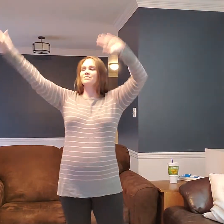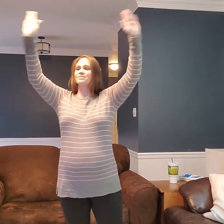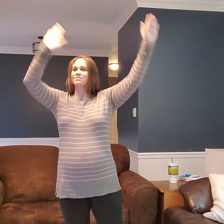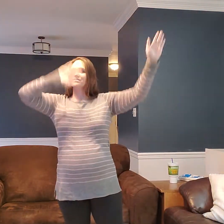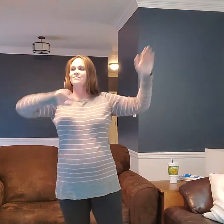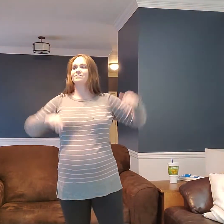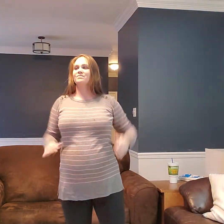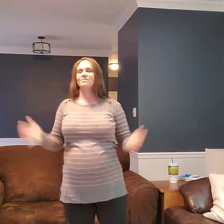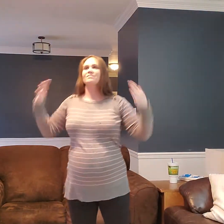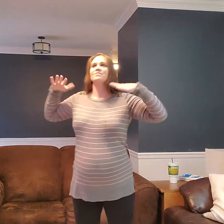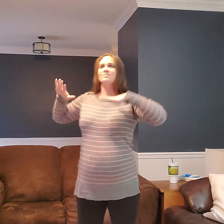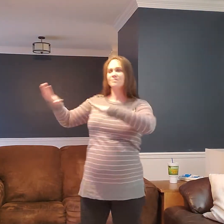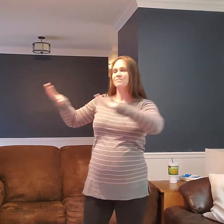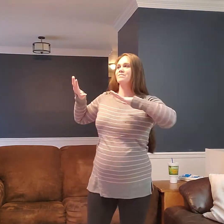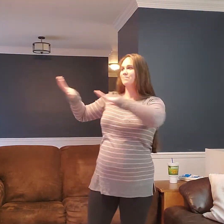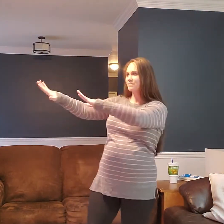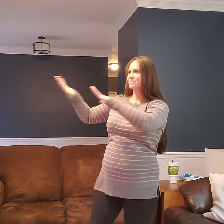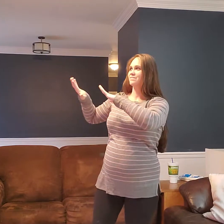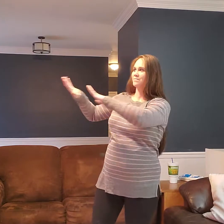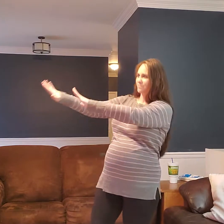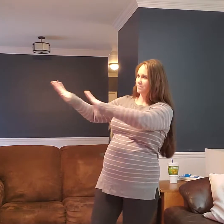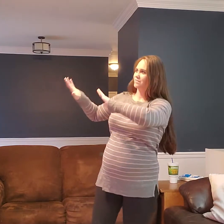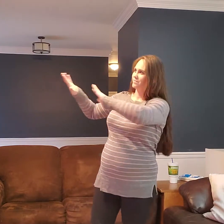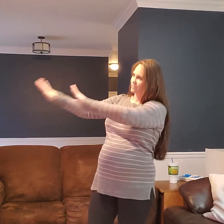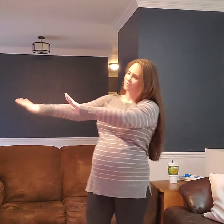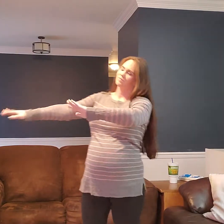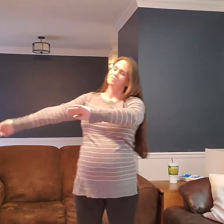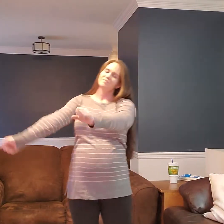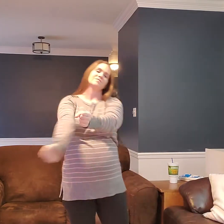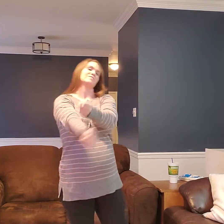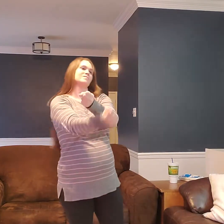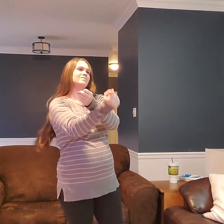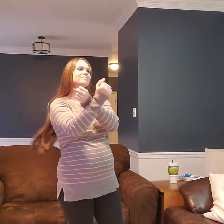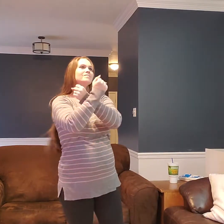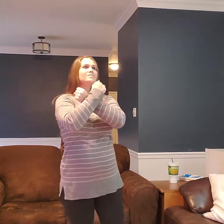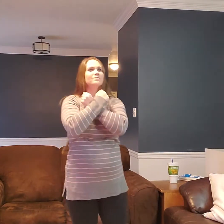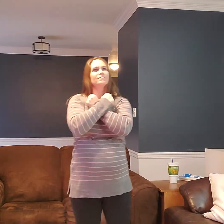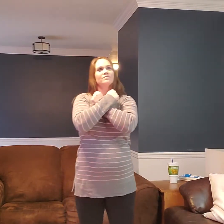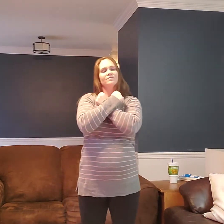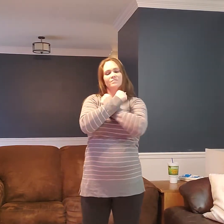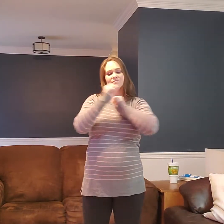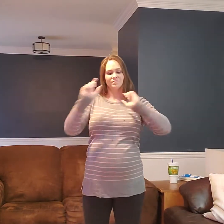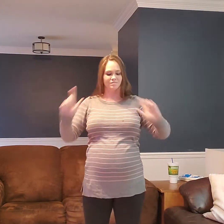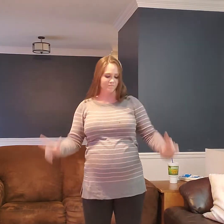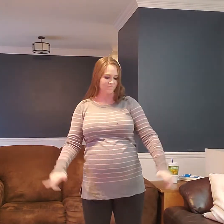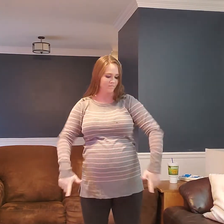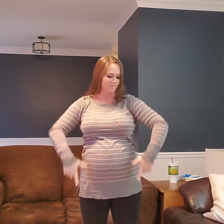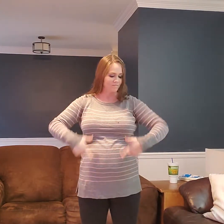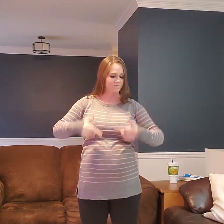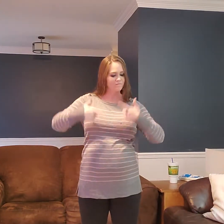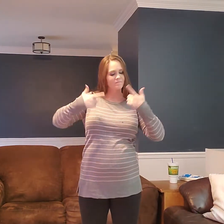God.